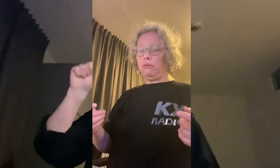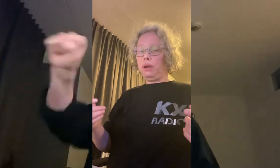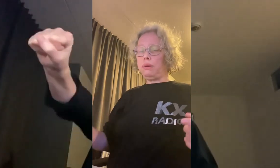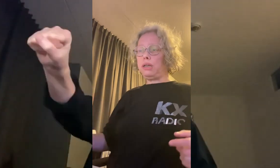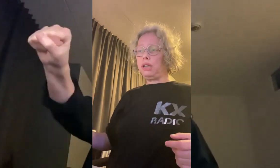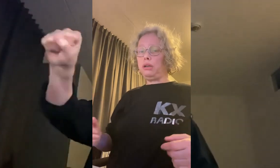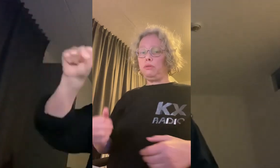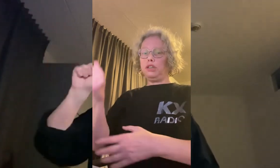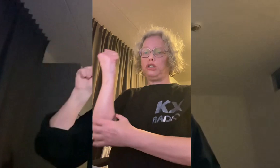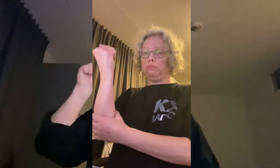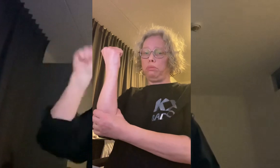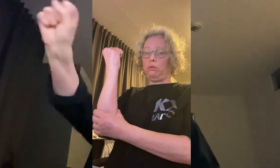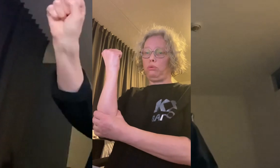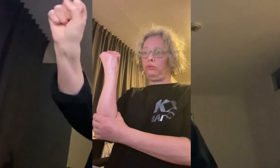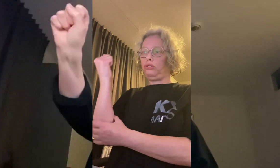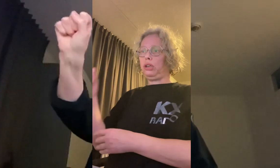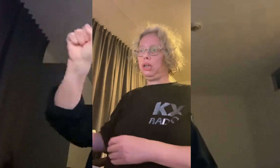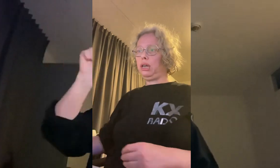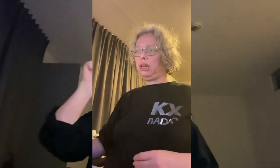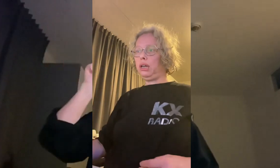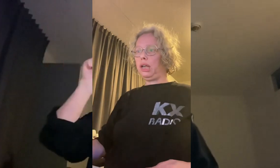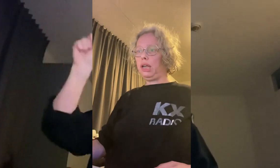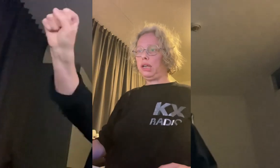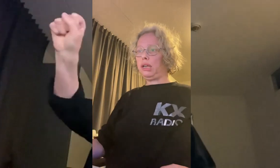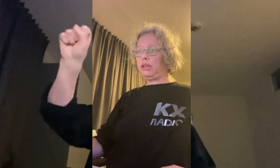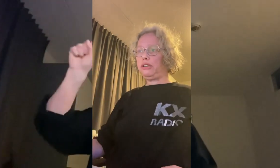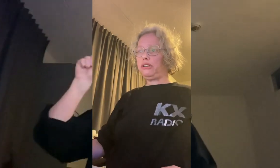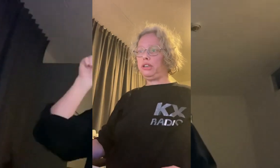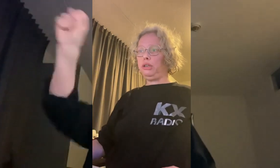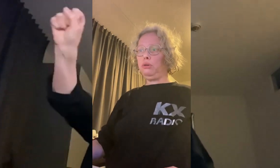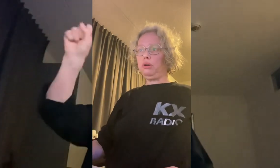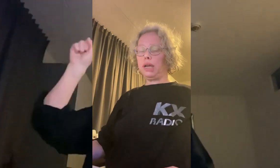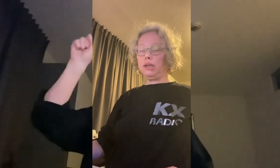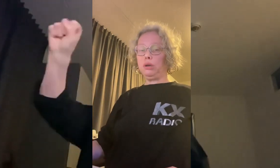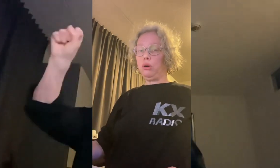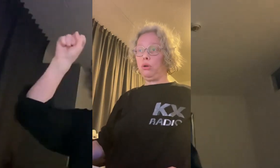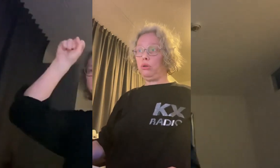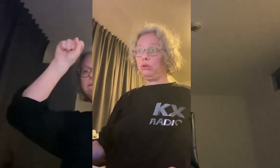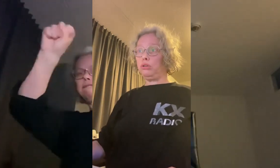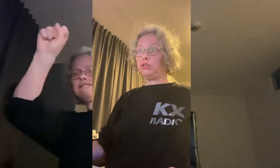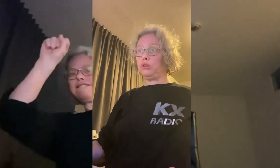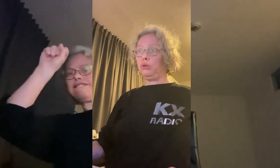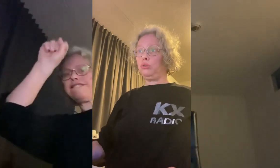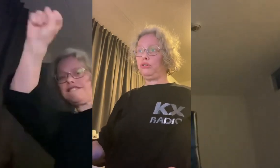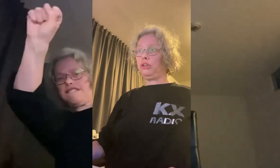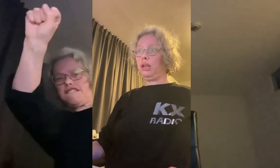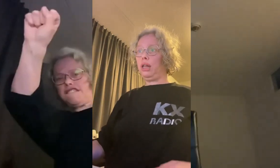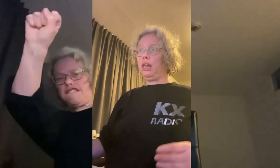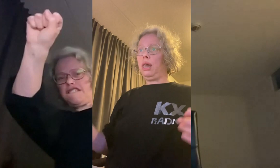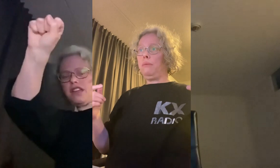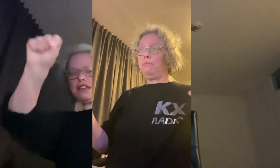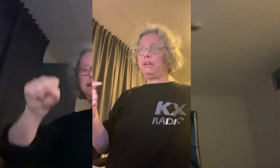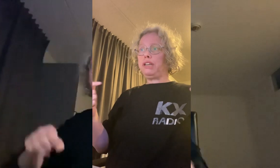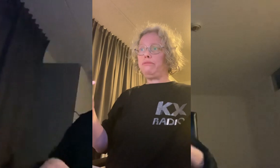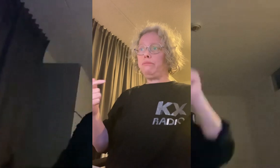women with balls. And you can pull us balls. But if men